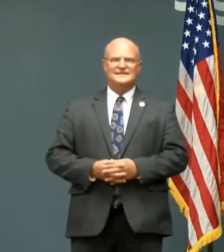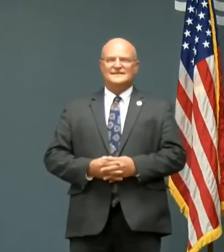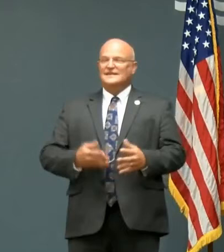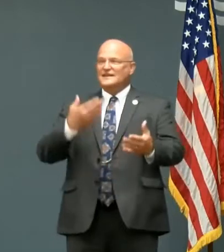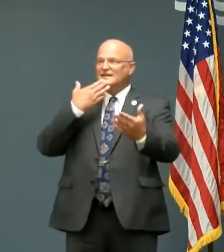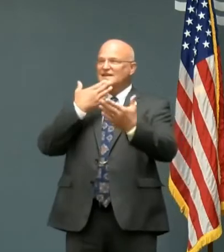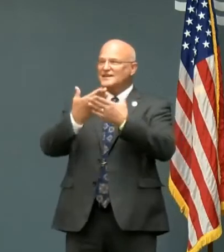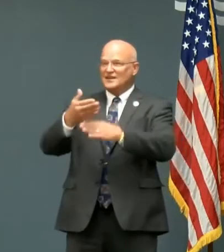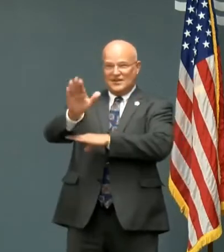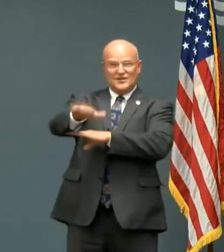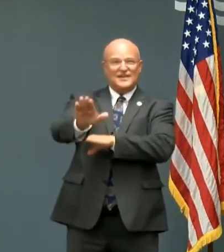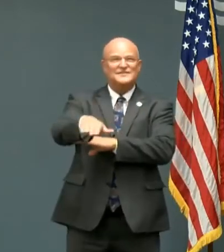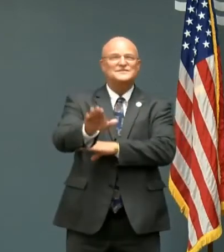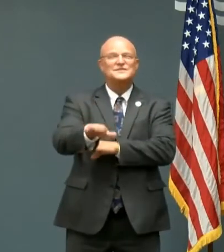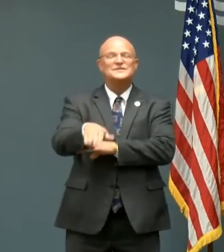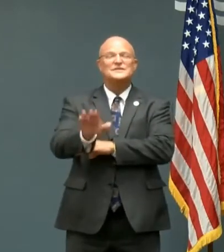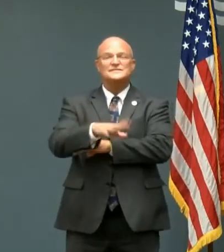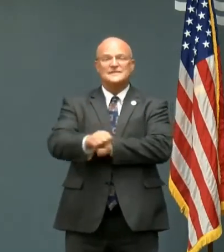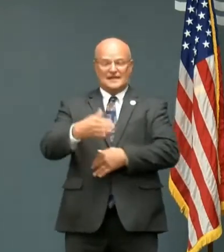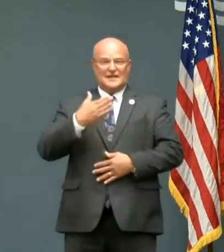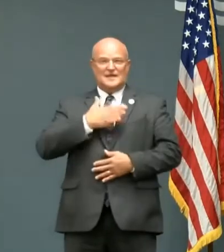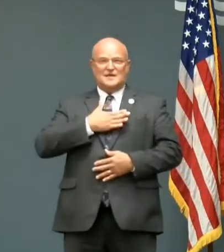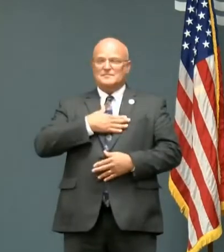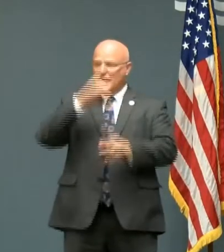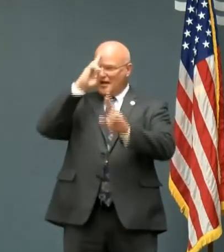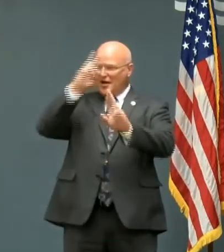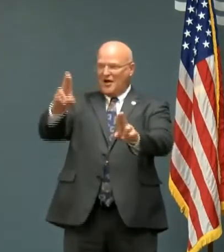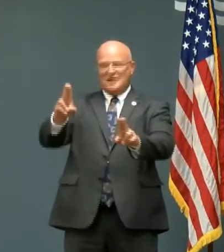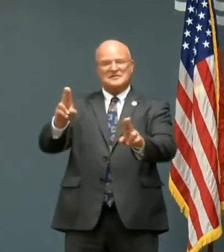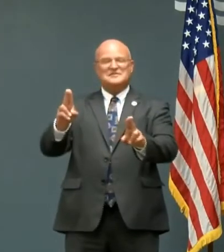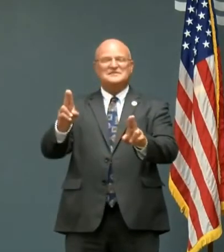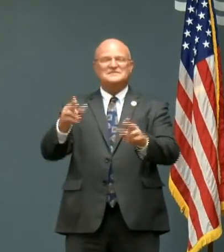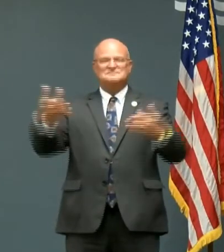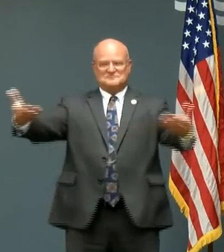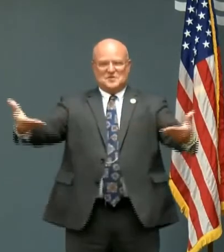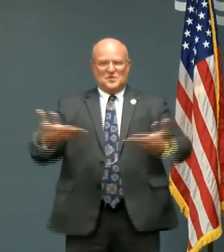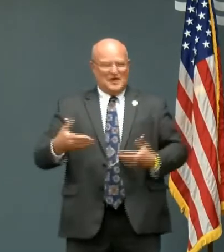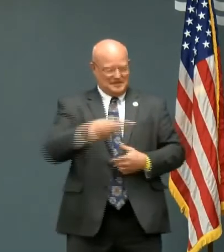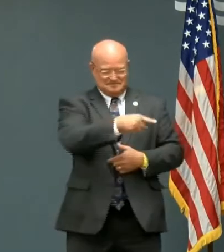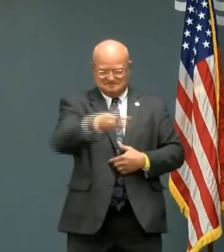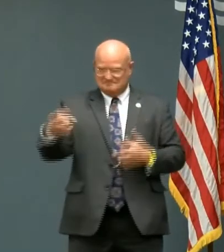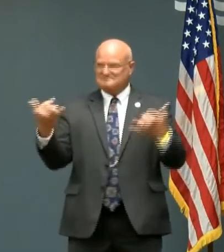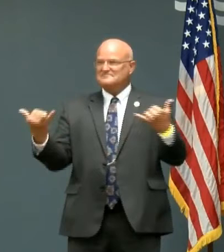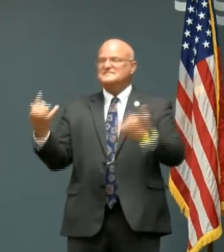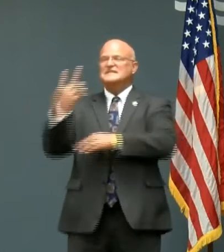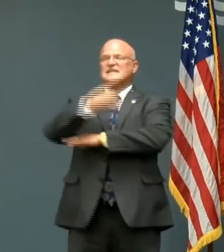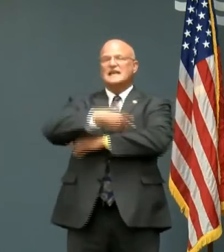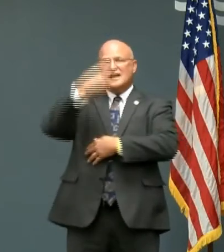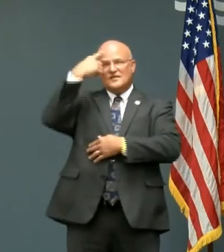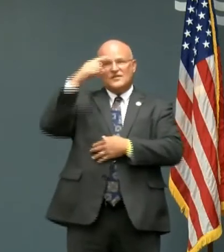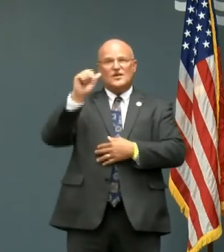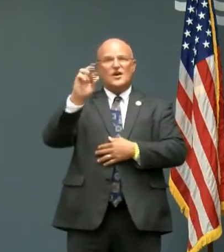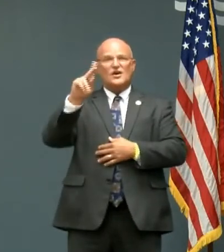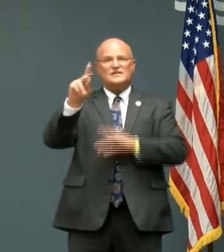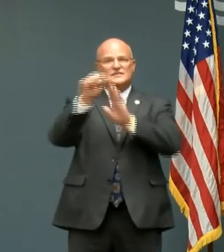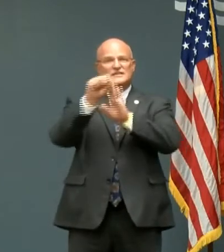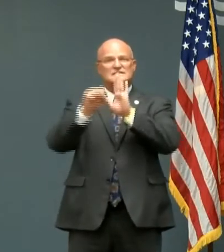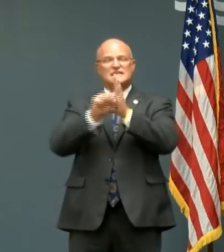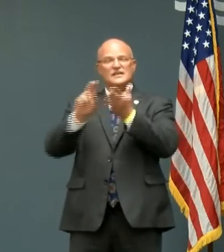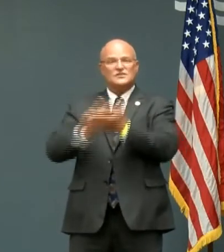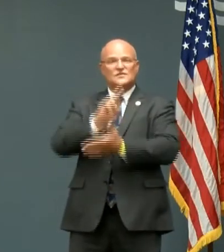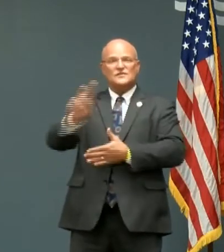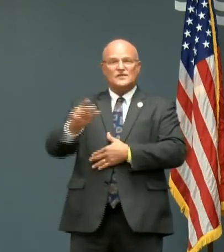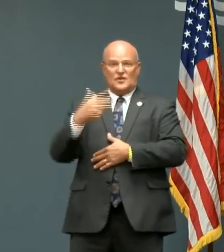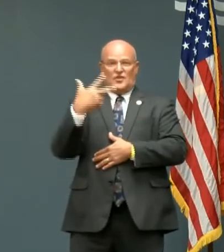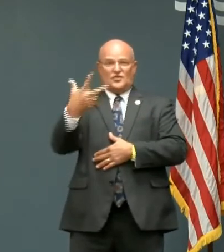Good afternoon, and it's my honor and privilege to welcome all of you today to the Arkansas State University Three